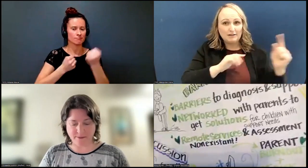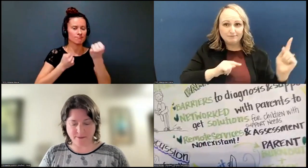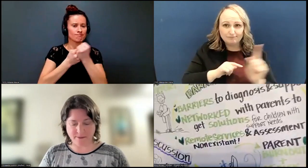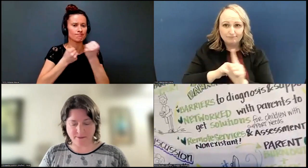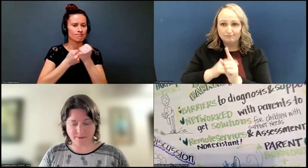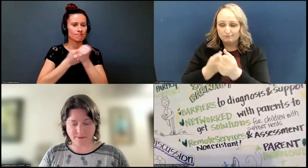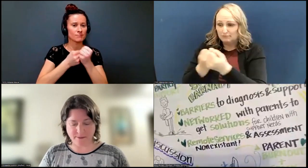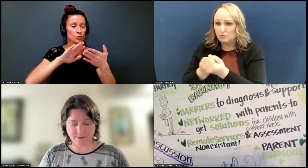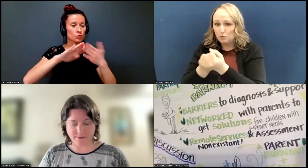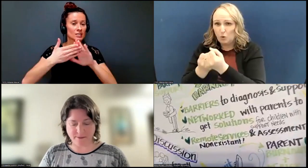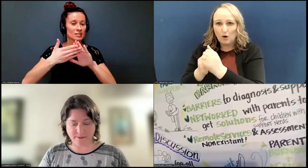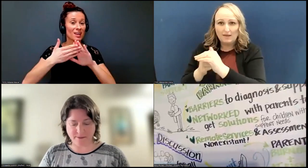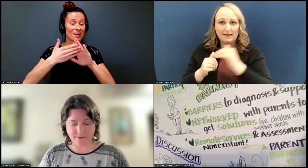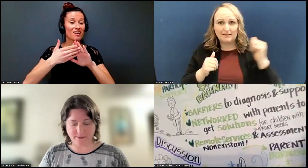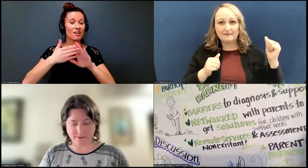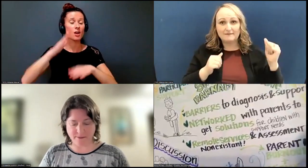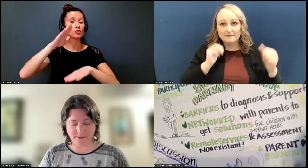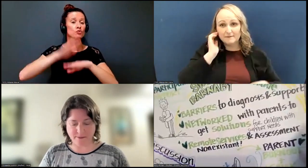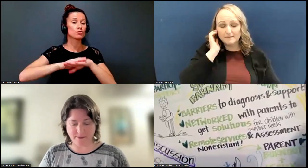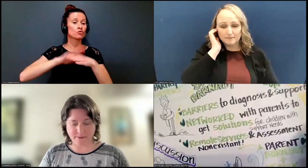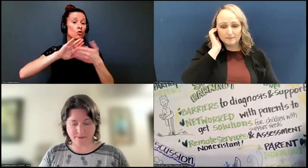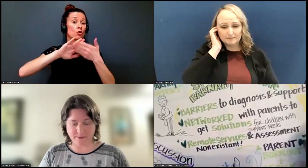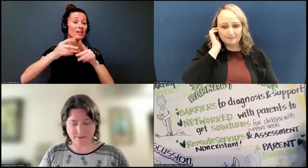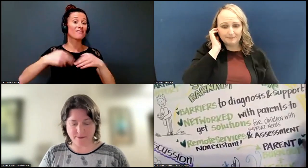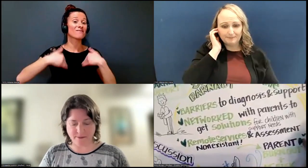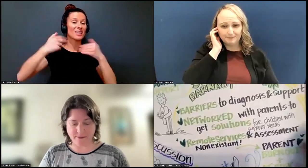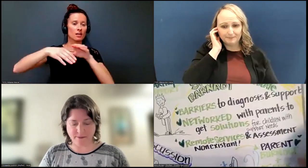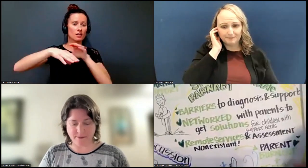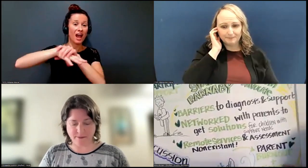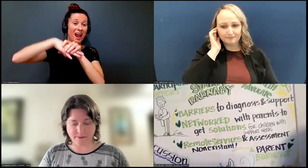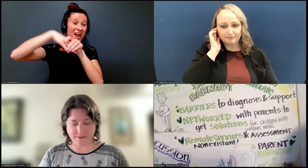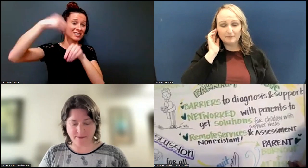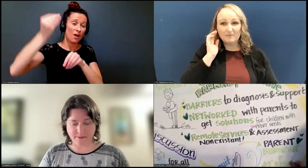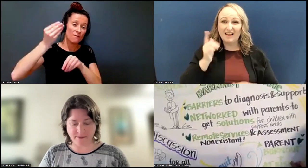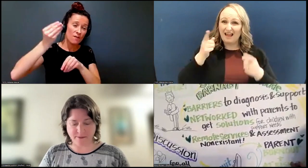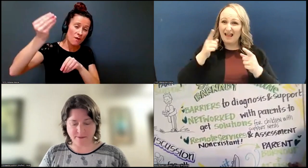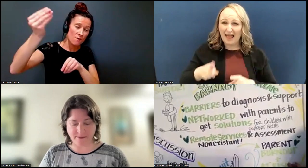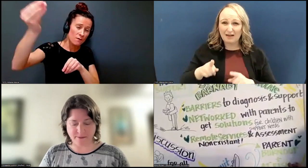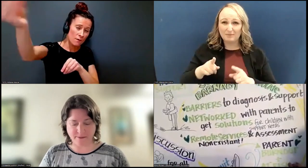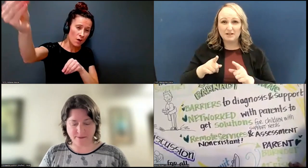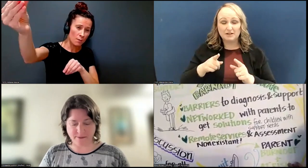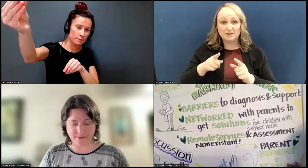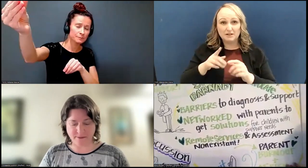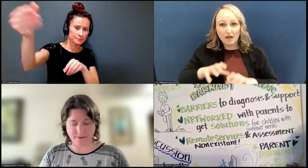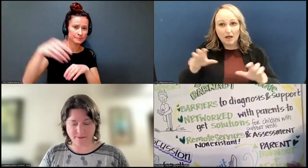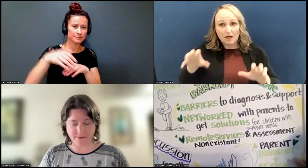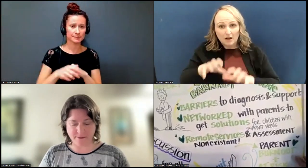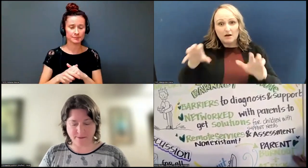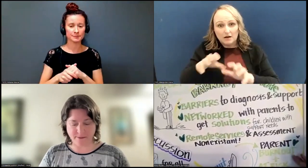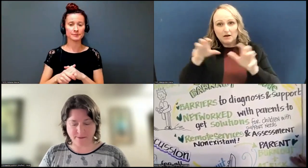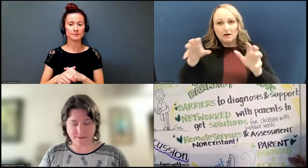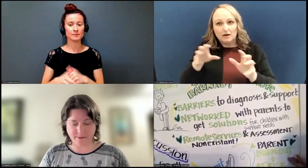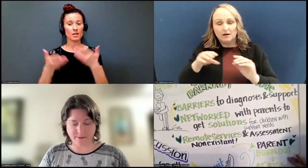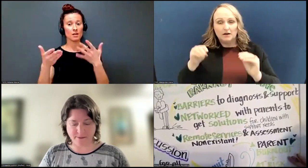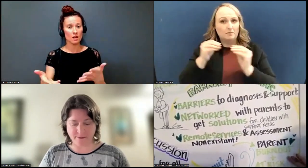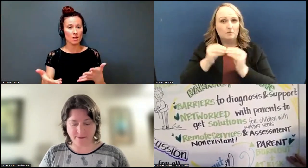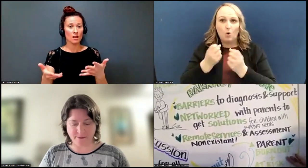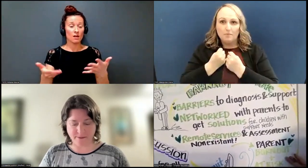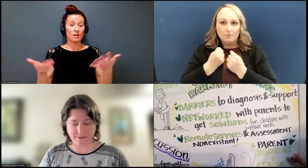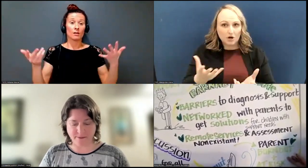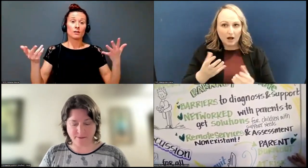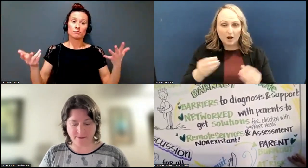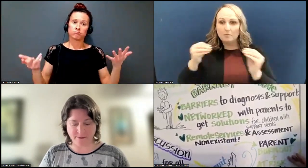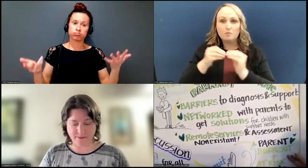big driver towards parent burnout and creating more risk for families in remote Northern